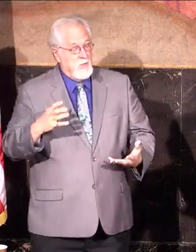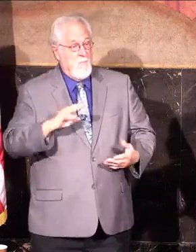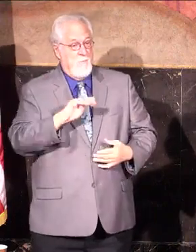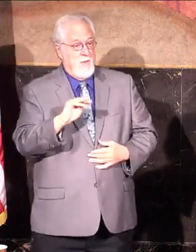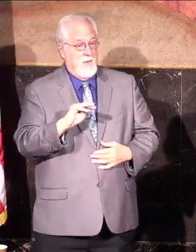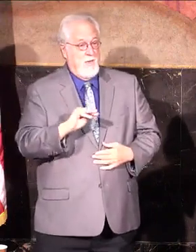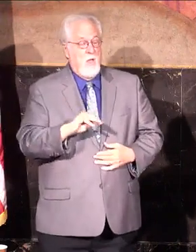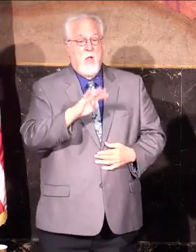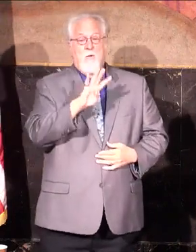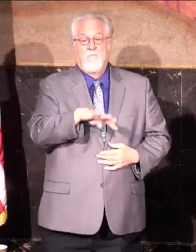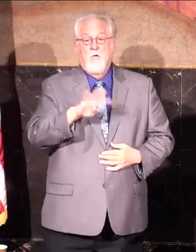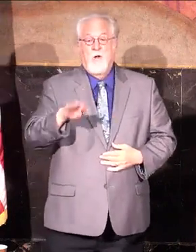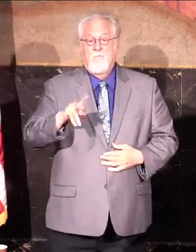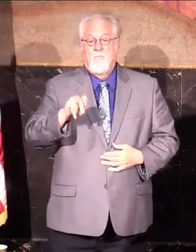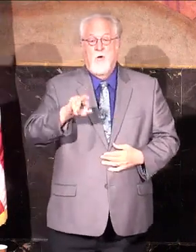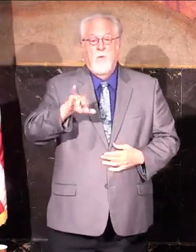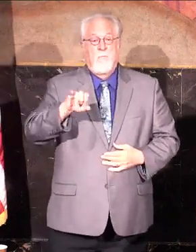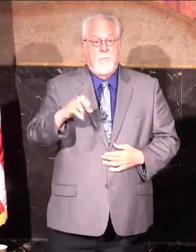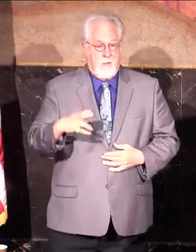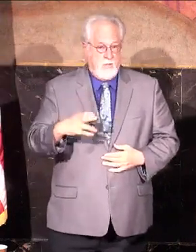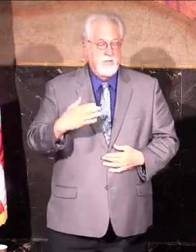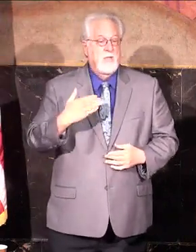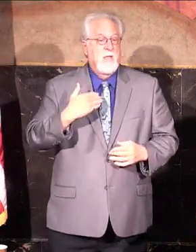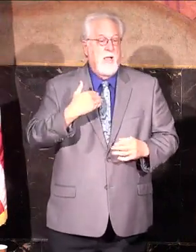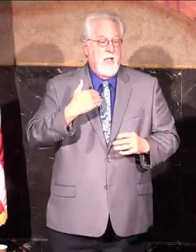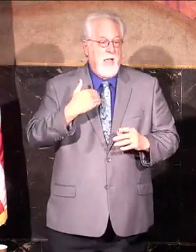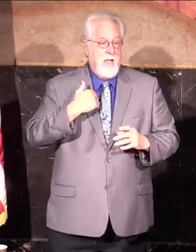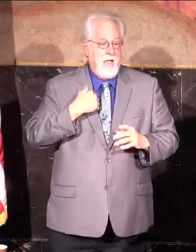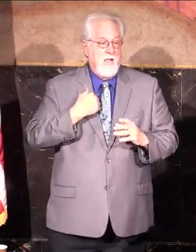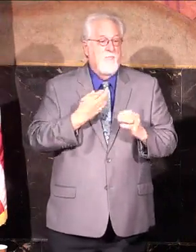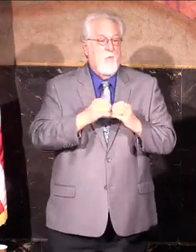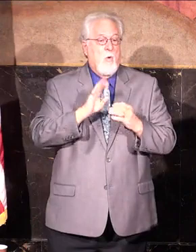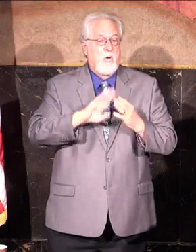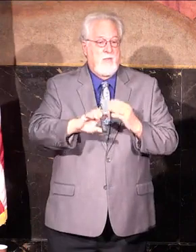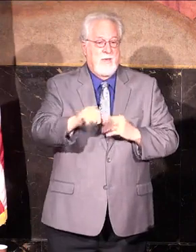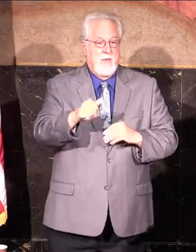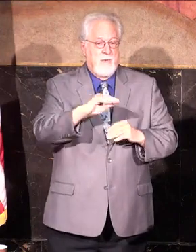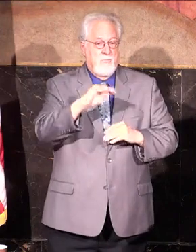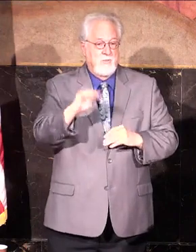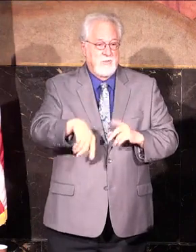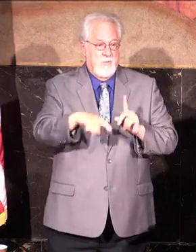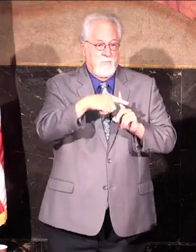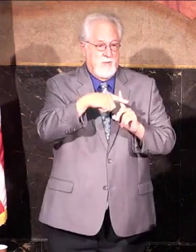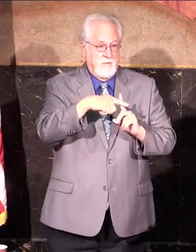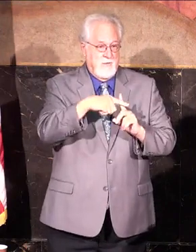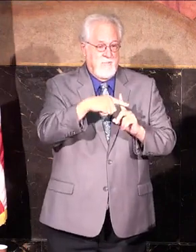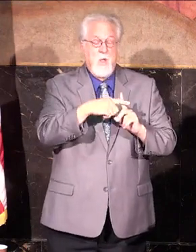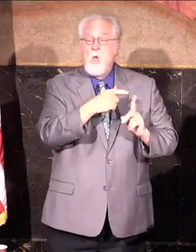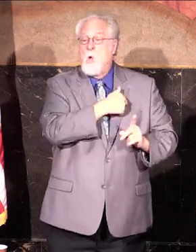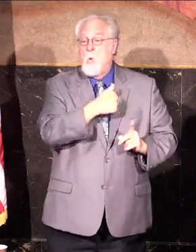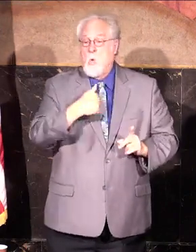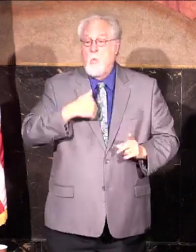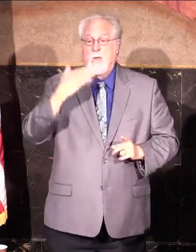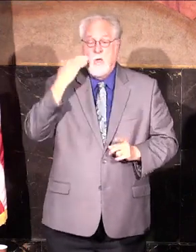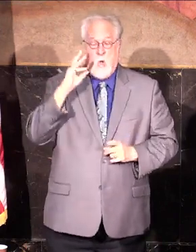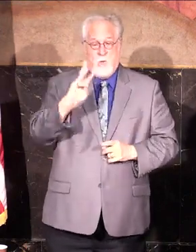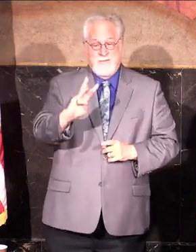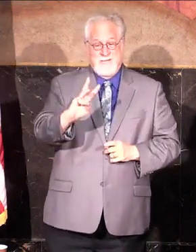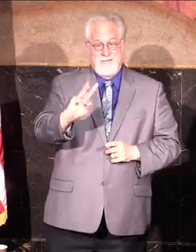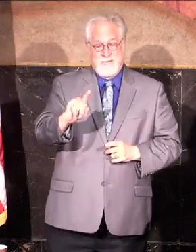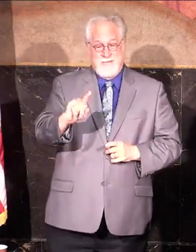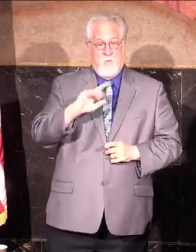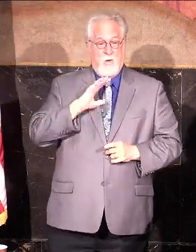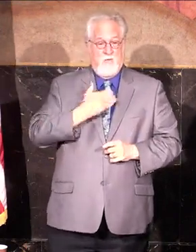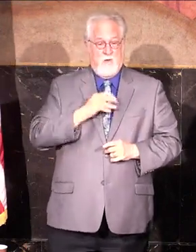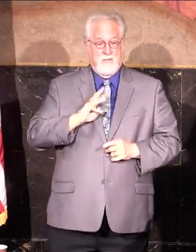Monday, 44 parishes having positivity factor of more than 10%. We know that 61 of the 64